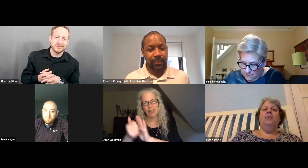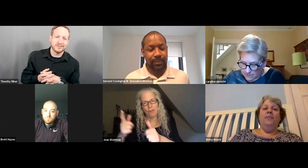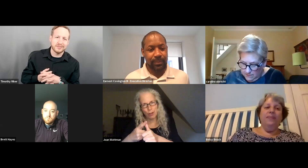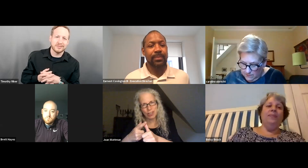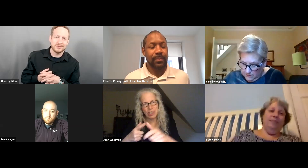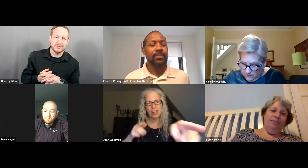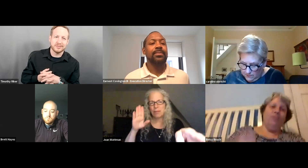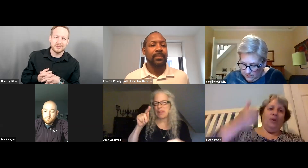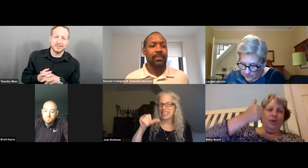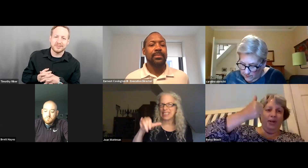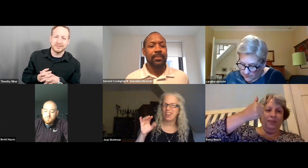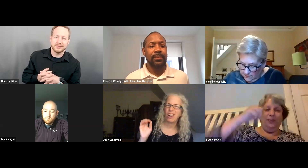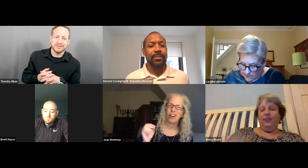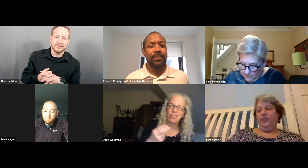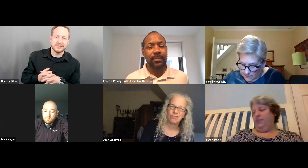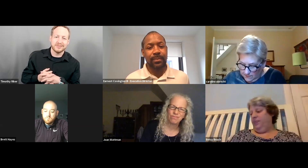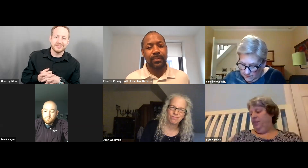Oh,